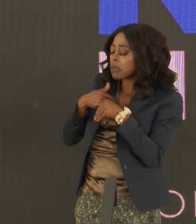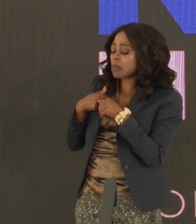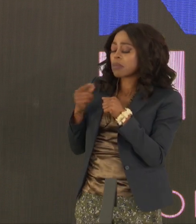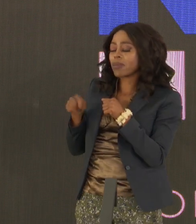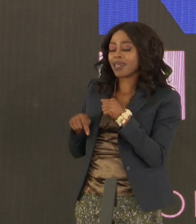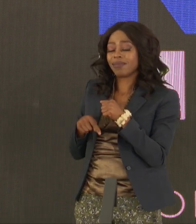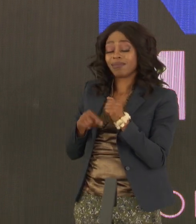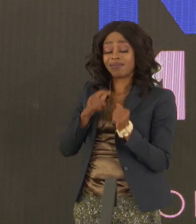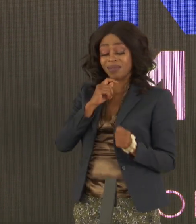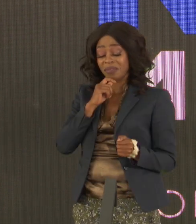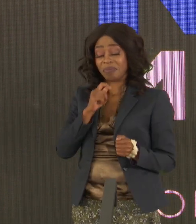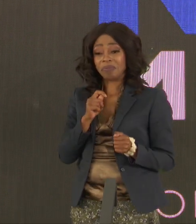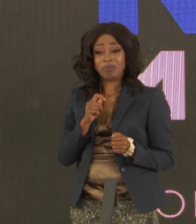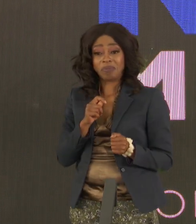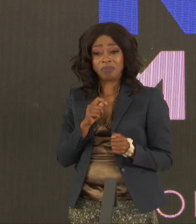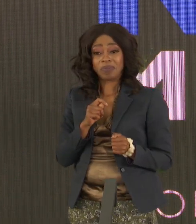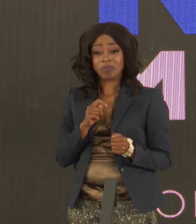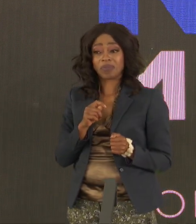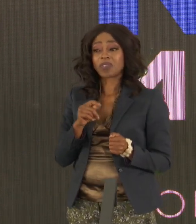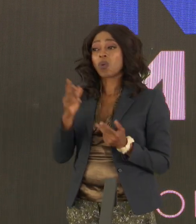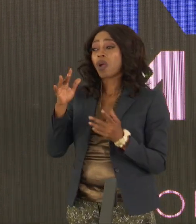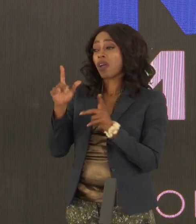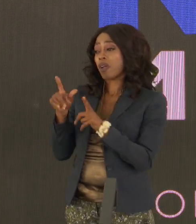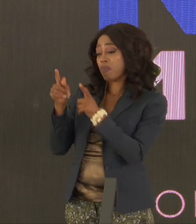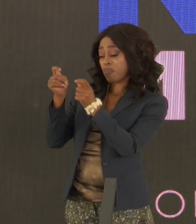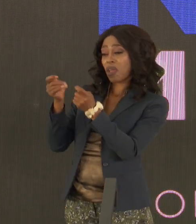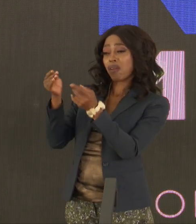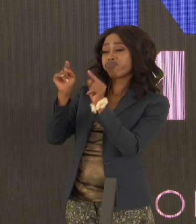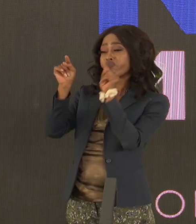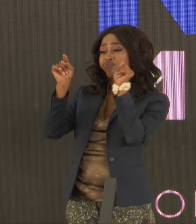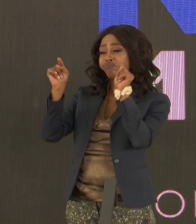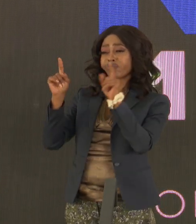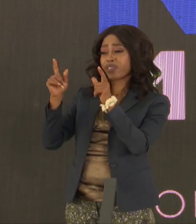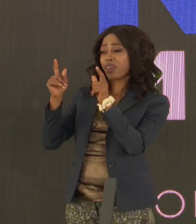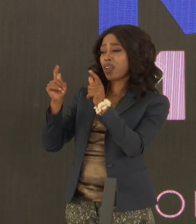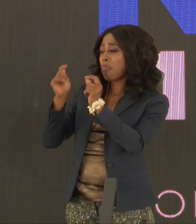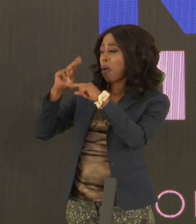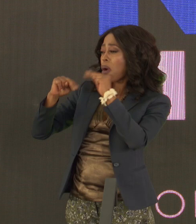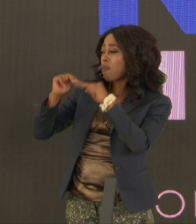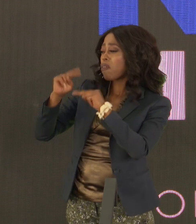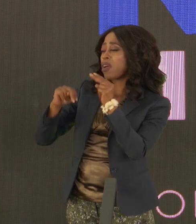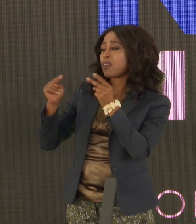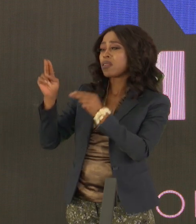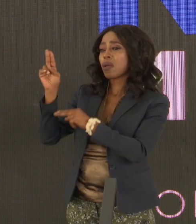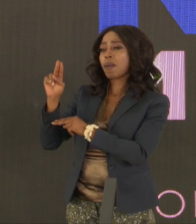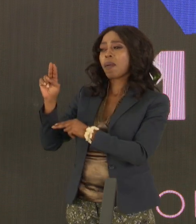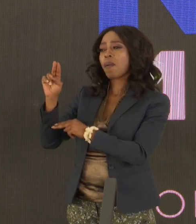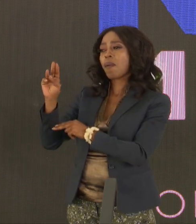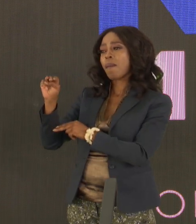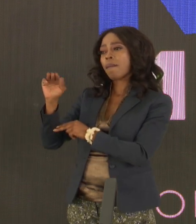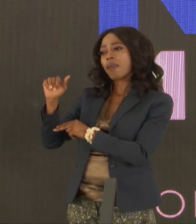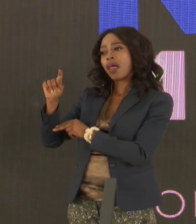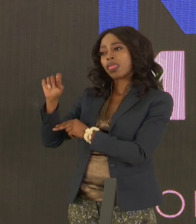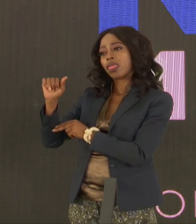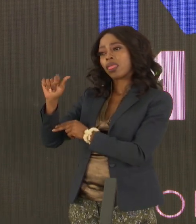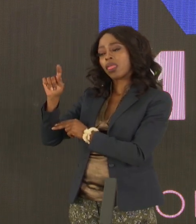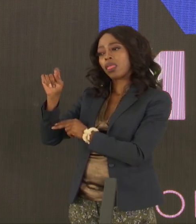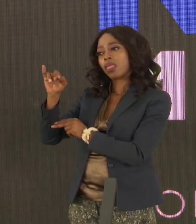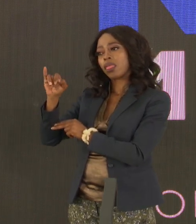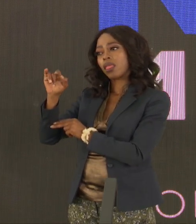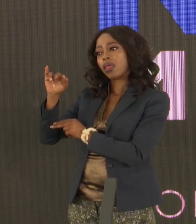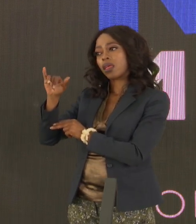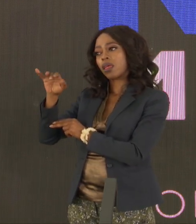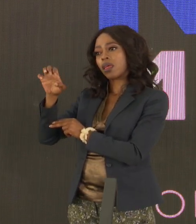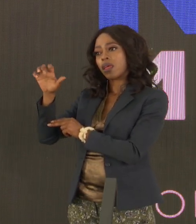This is true in Khayelitsha, in other areas of the Cape Flats, and in Matatiele, and many other places where